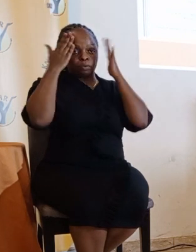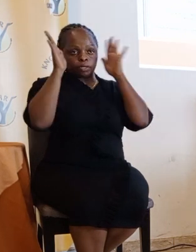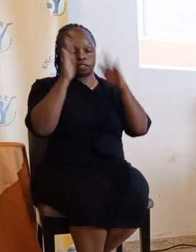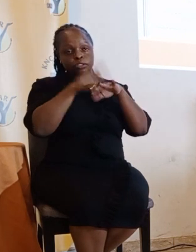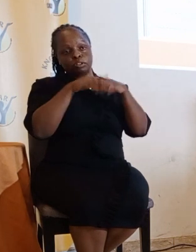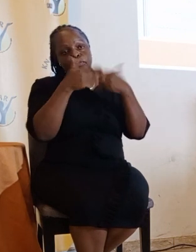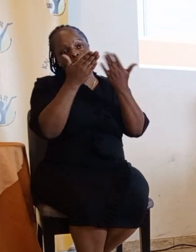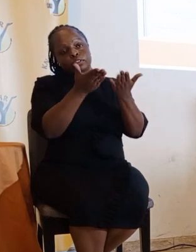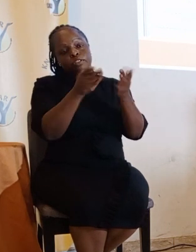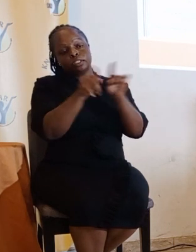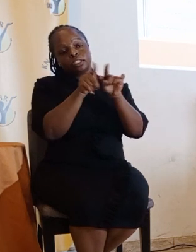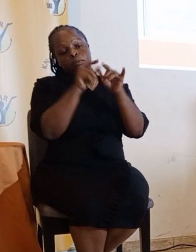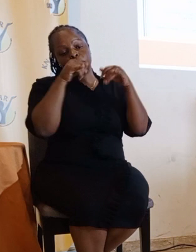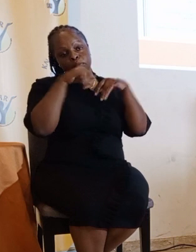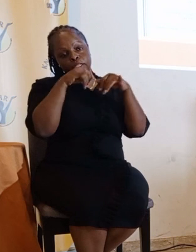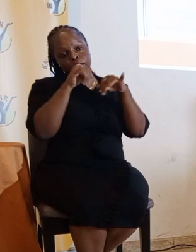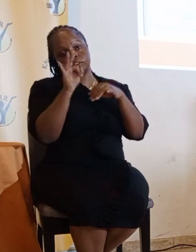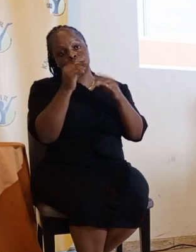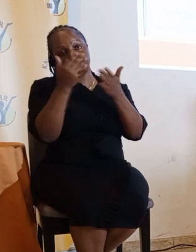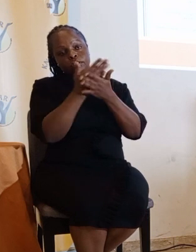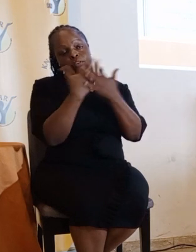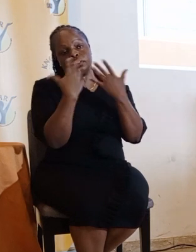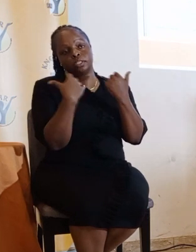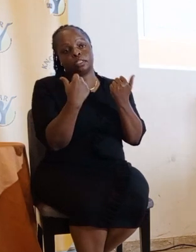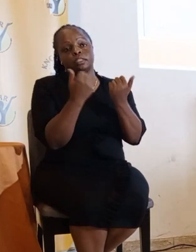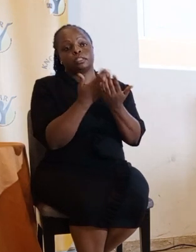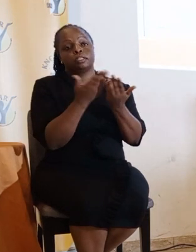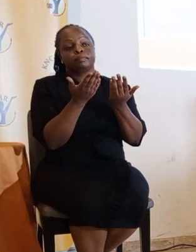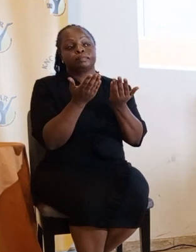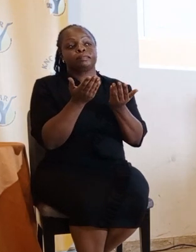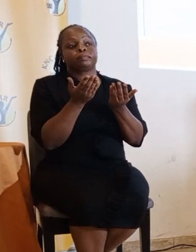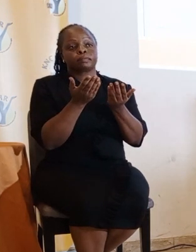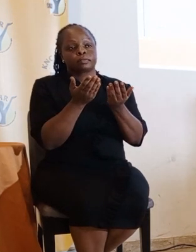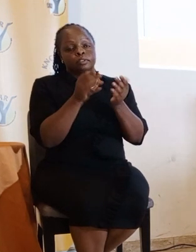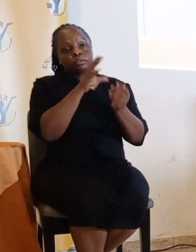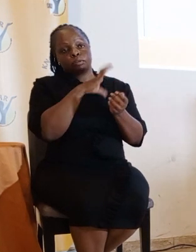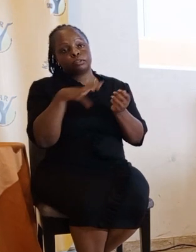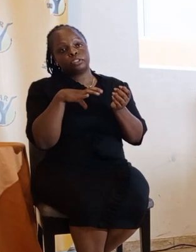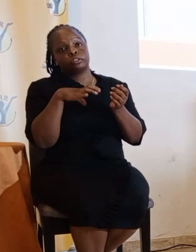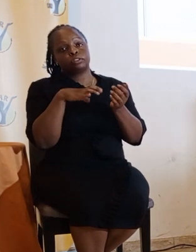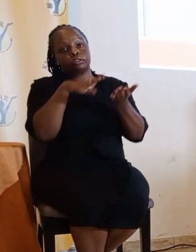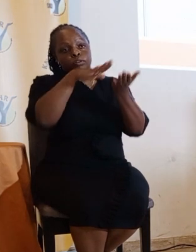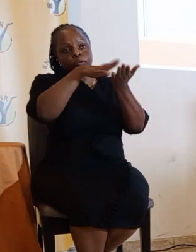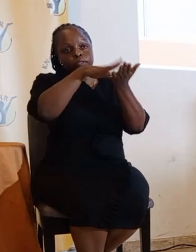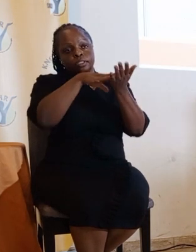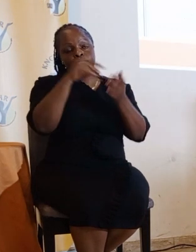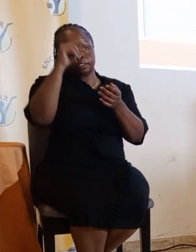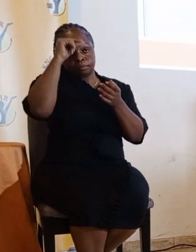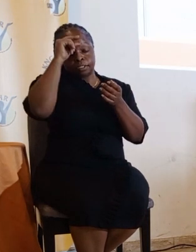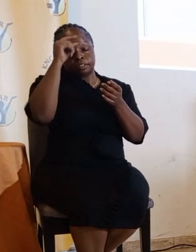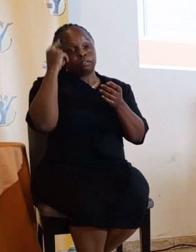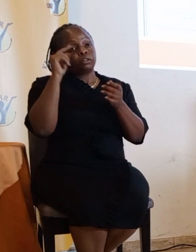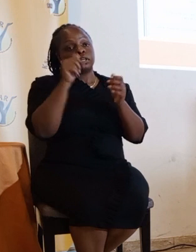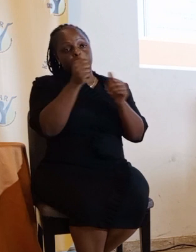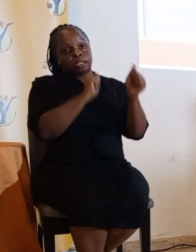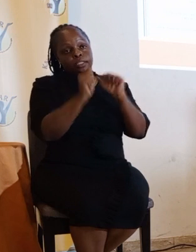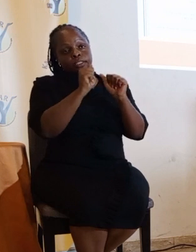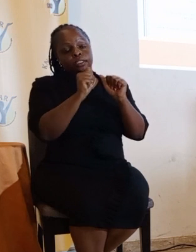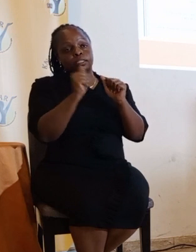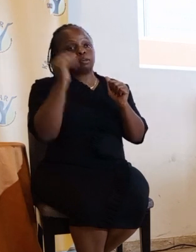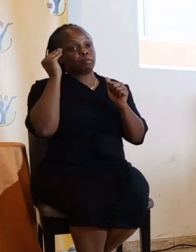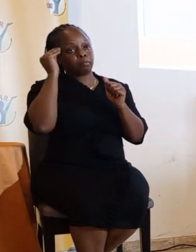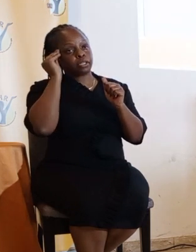provisions and implications of the new health laws. The Commission commends the government for enacting the Mental